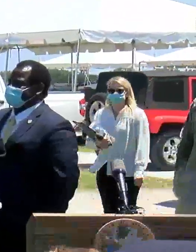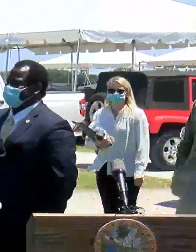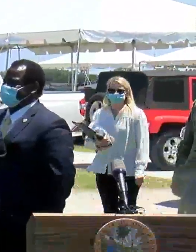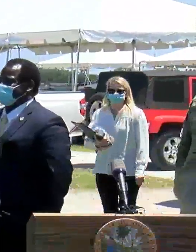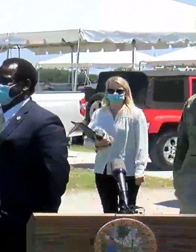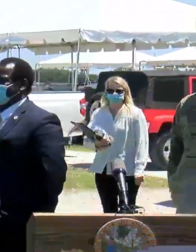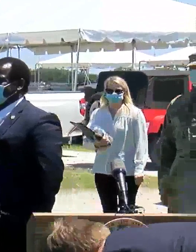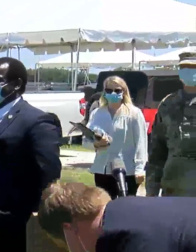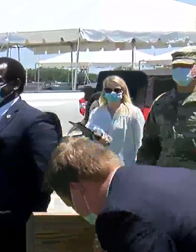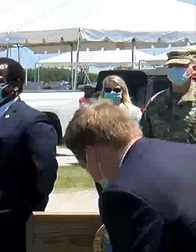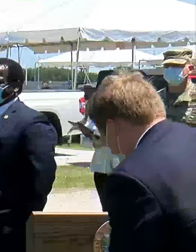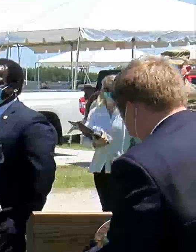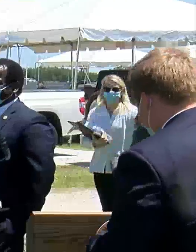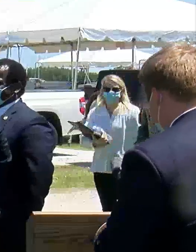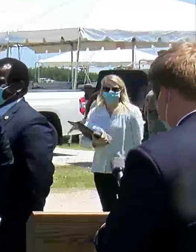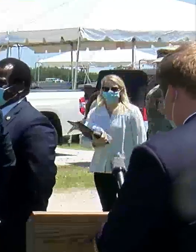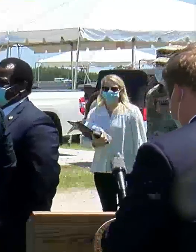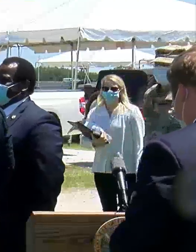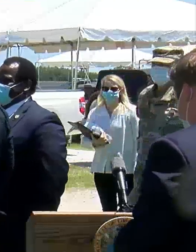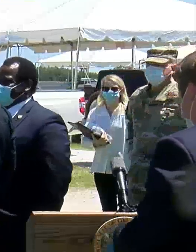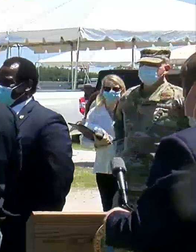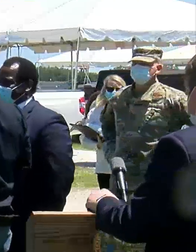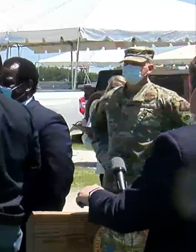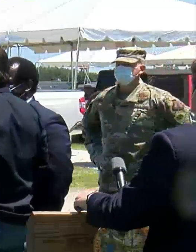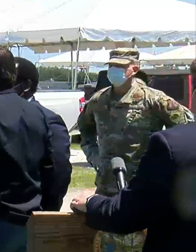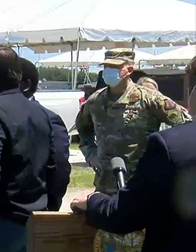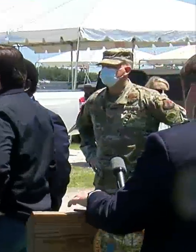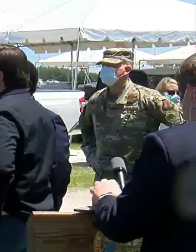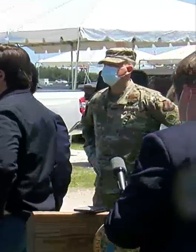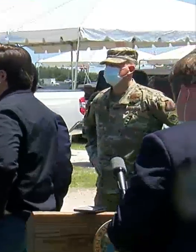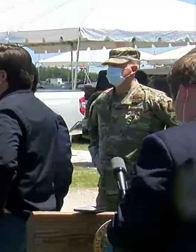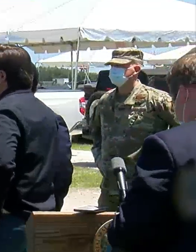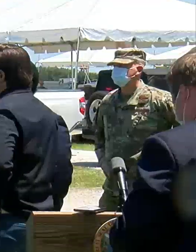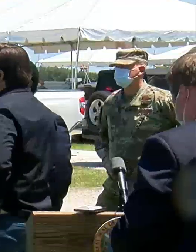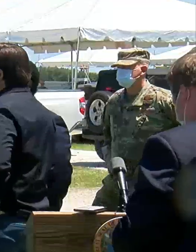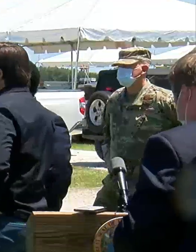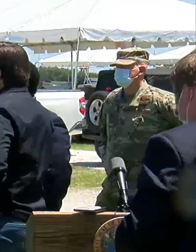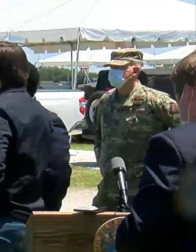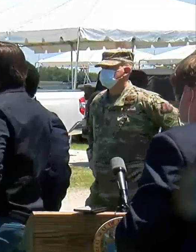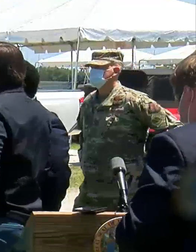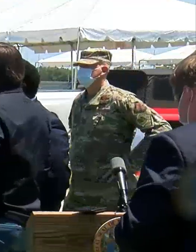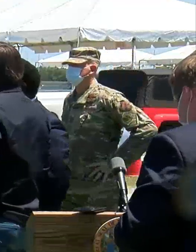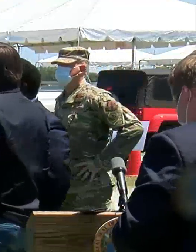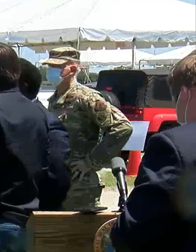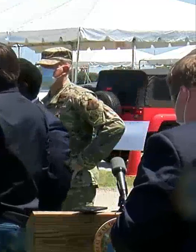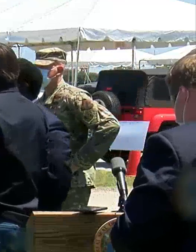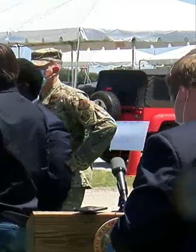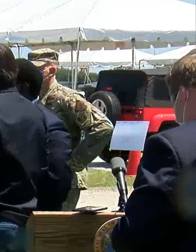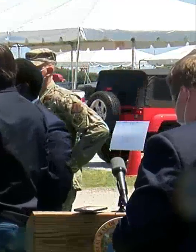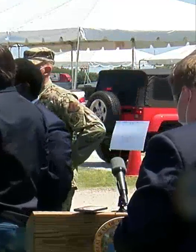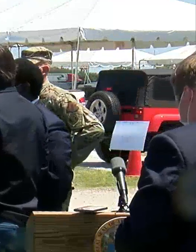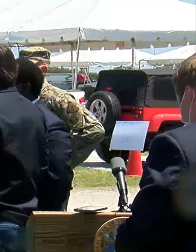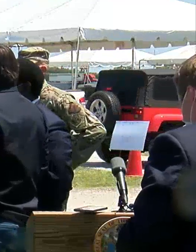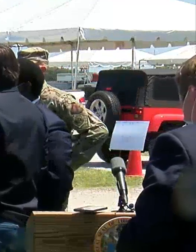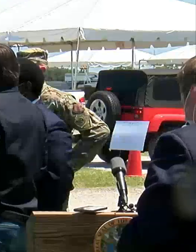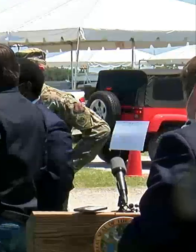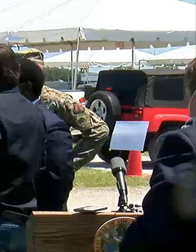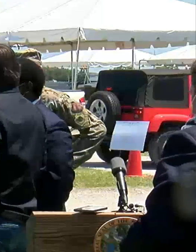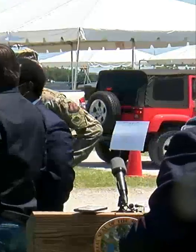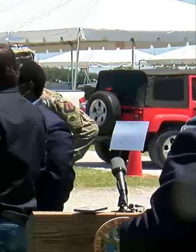resources. Yeah. Just let us know. We've got more. So as this stuff evolves, if there's a need to expand it, we can definitely expand it.